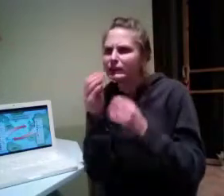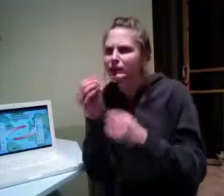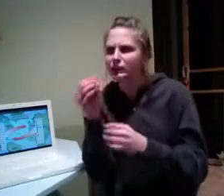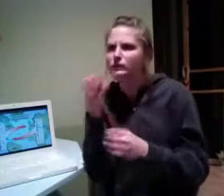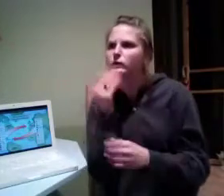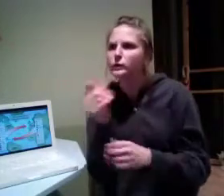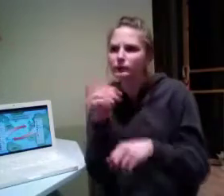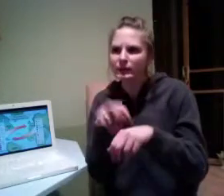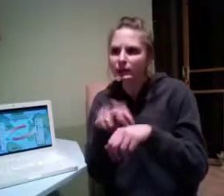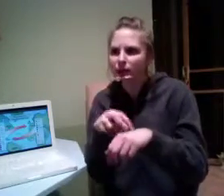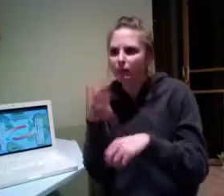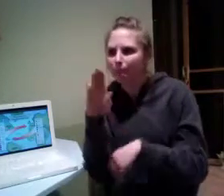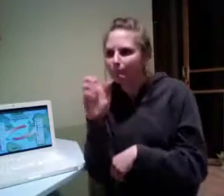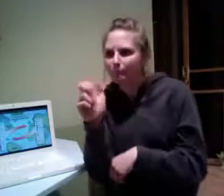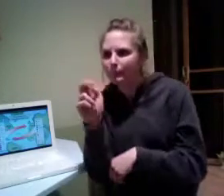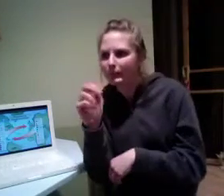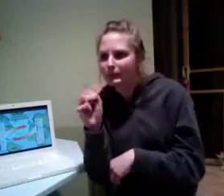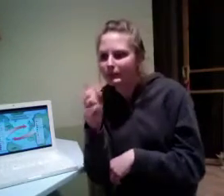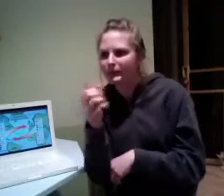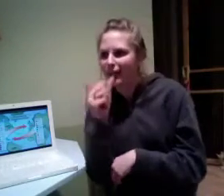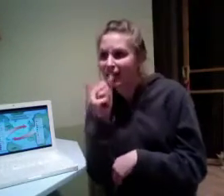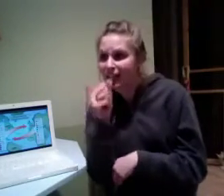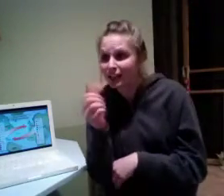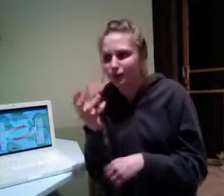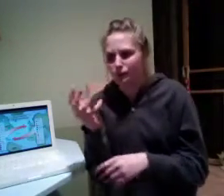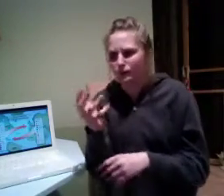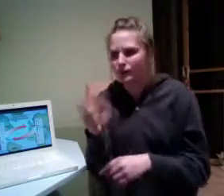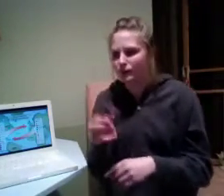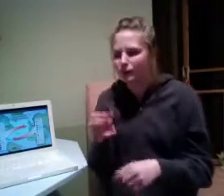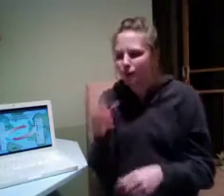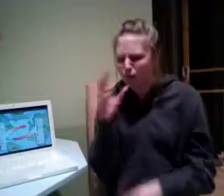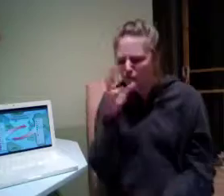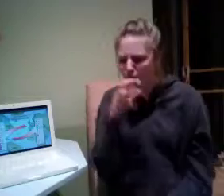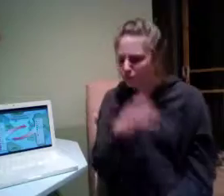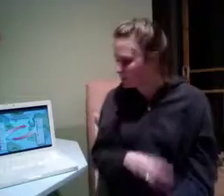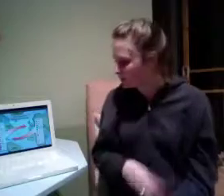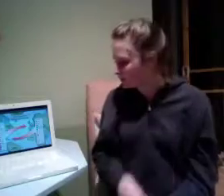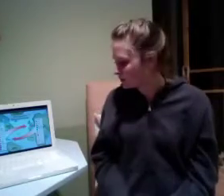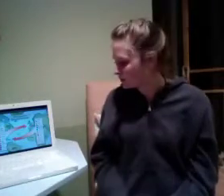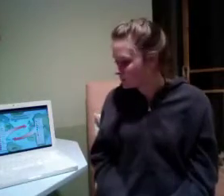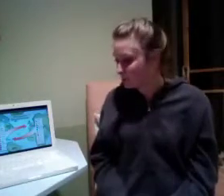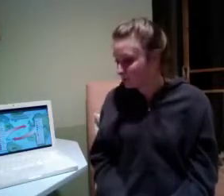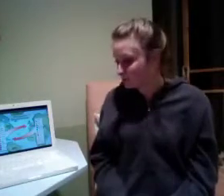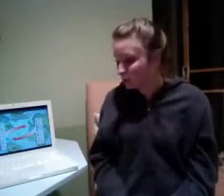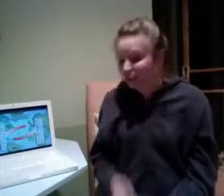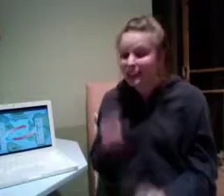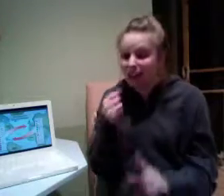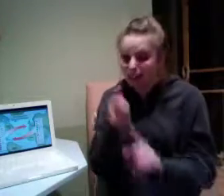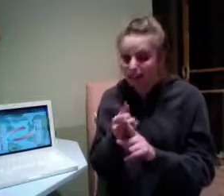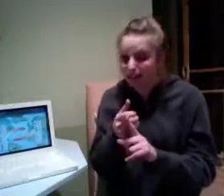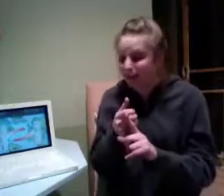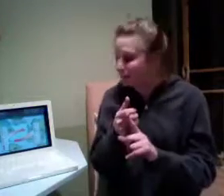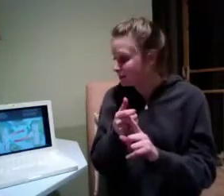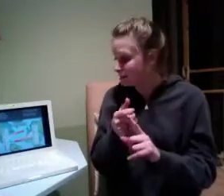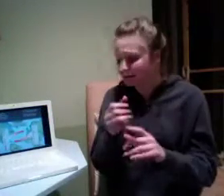so the Columbian Exchange shouldn't be taken lightly. I mean, this truly goes and makes the world an interconnected